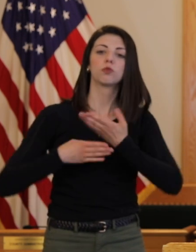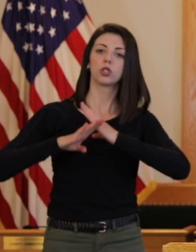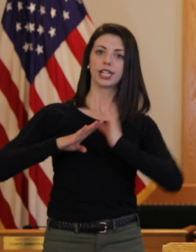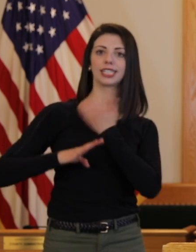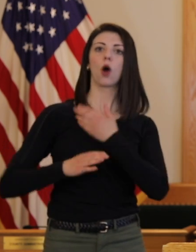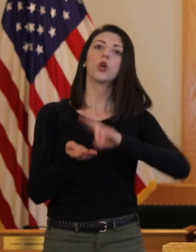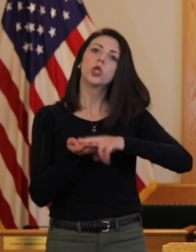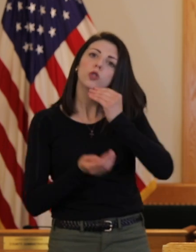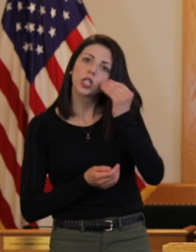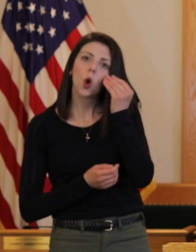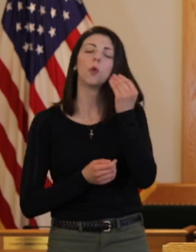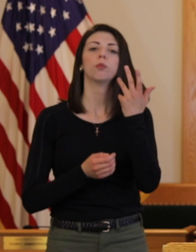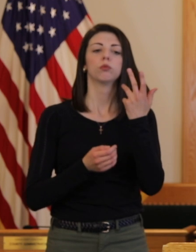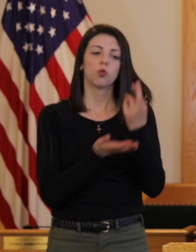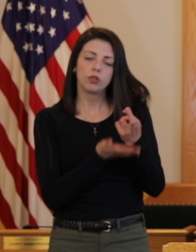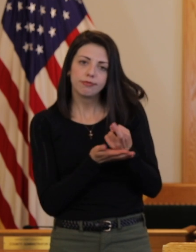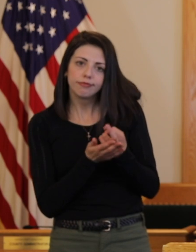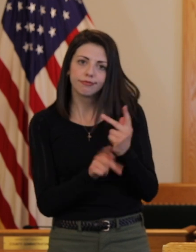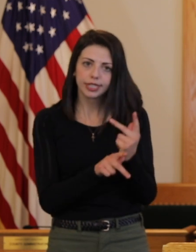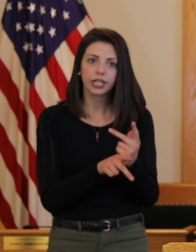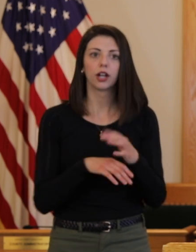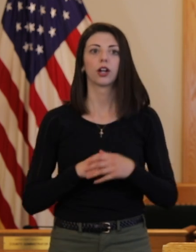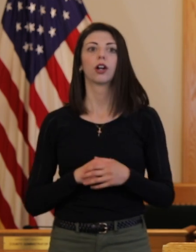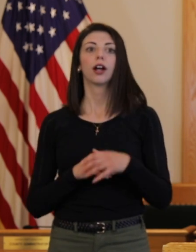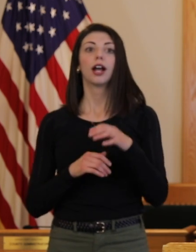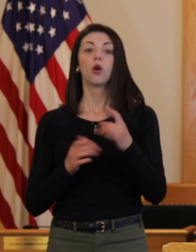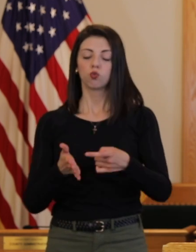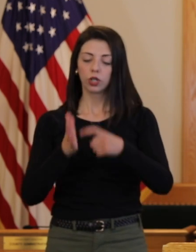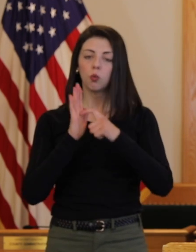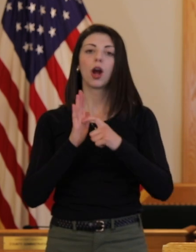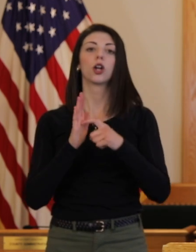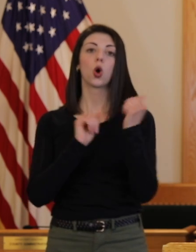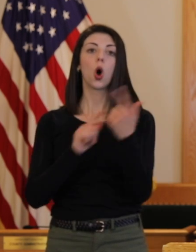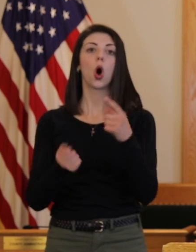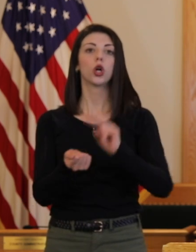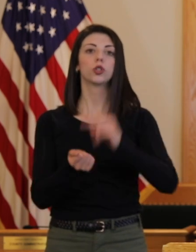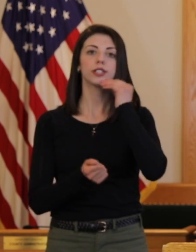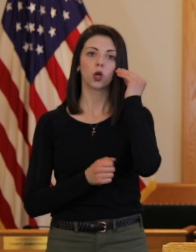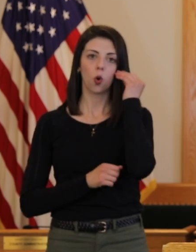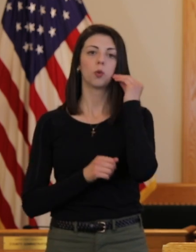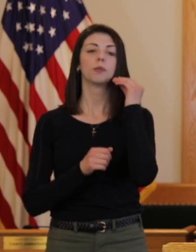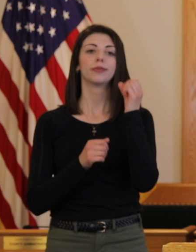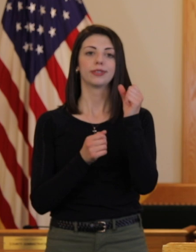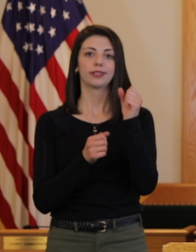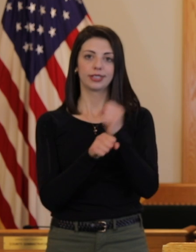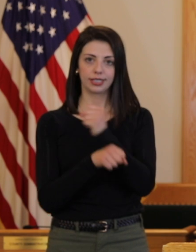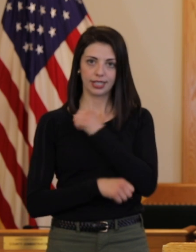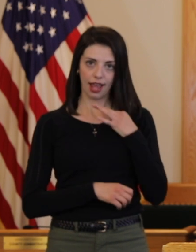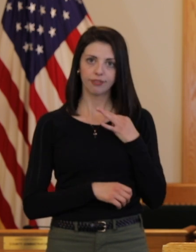These initiatives include mandated testing for all nursing home staff and adult care